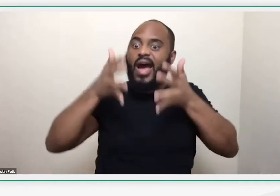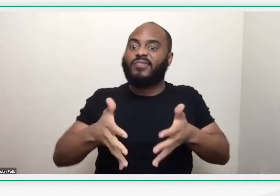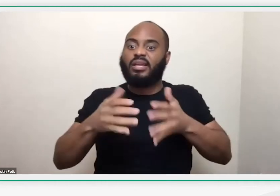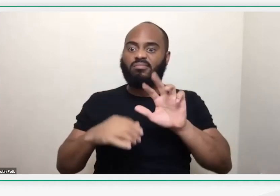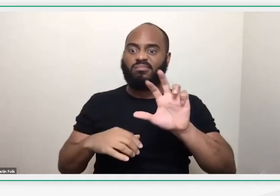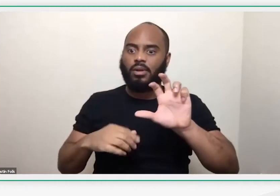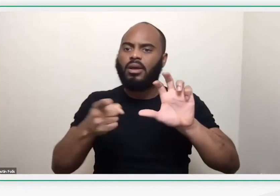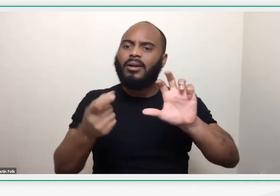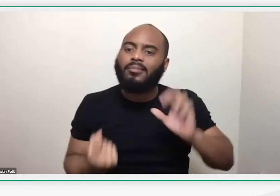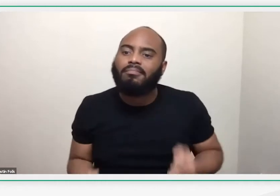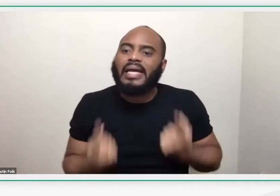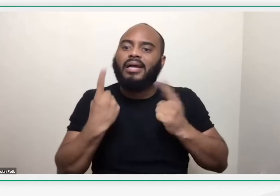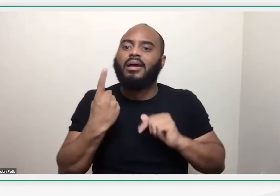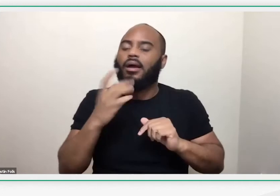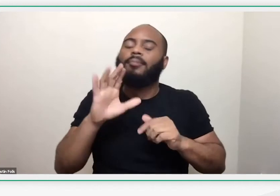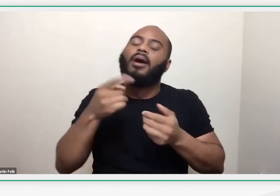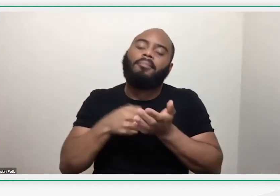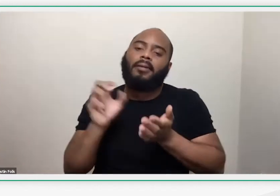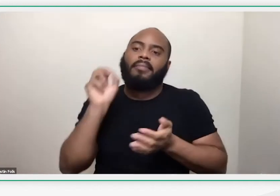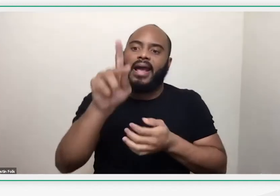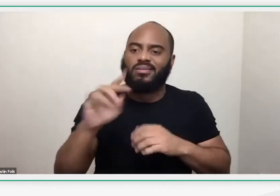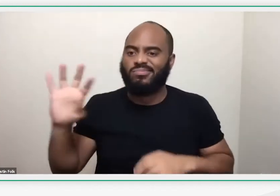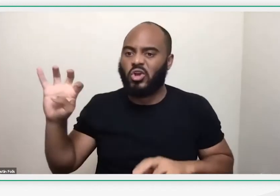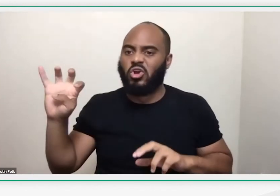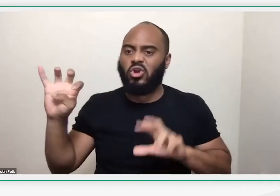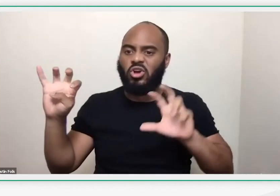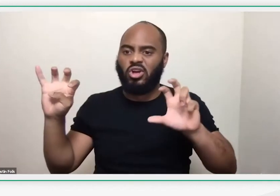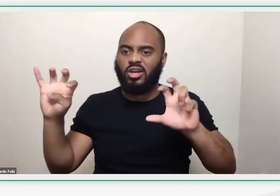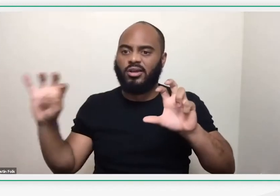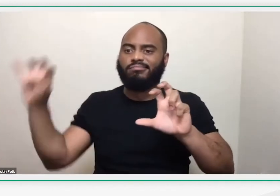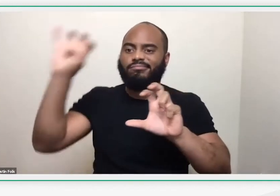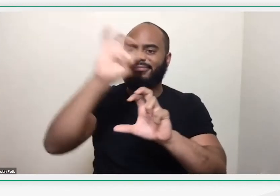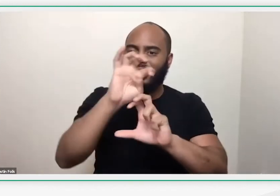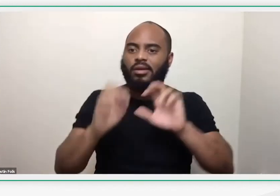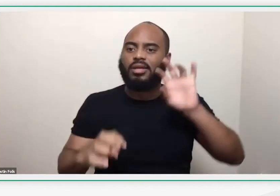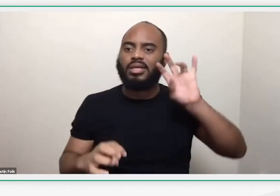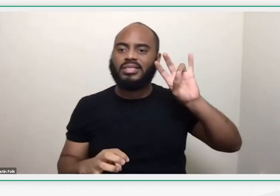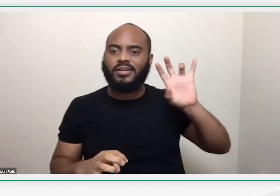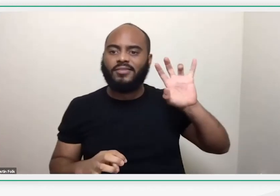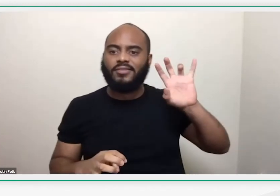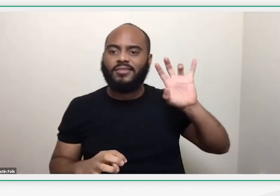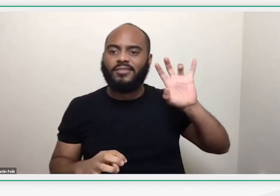credit available, you want to spend no more than 300.